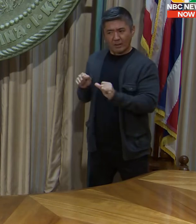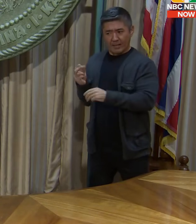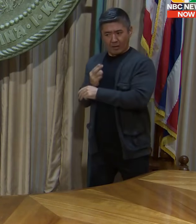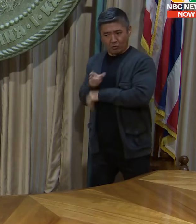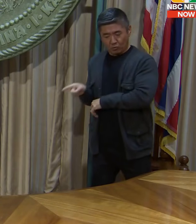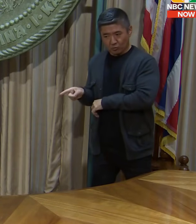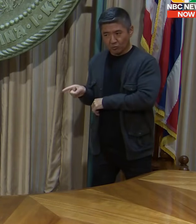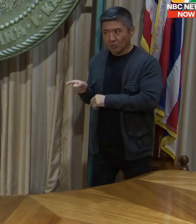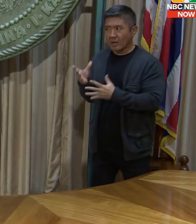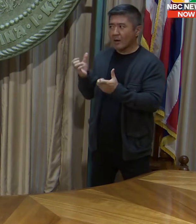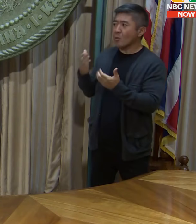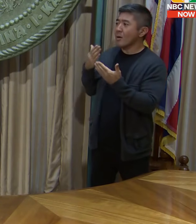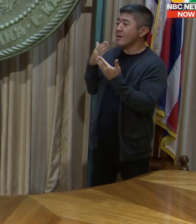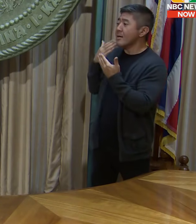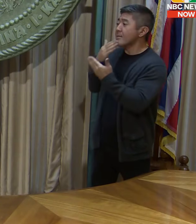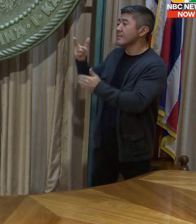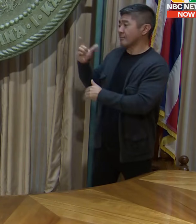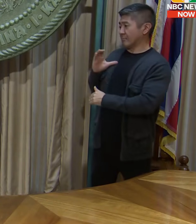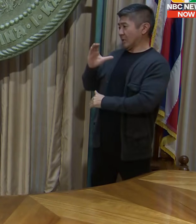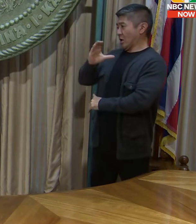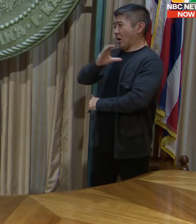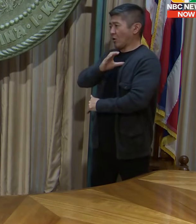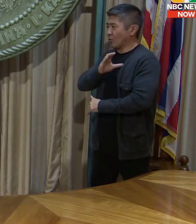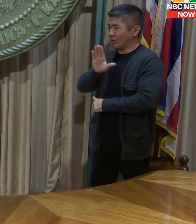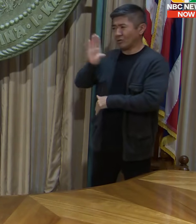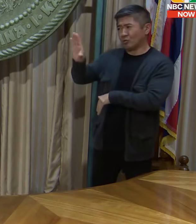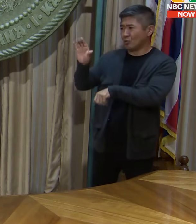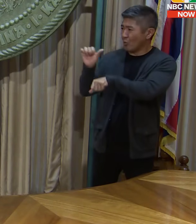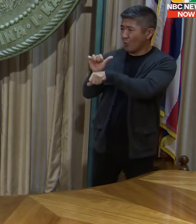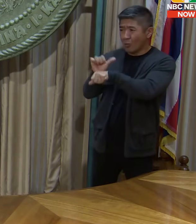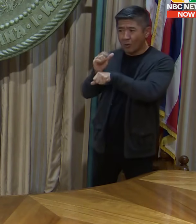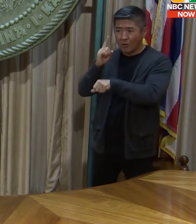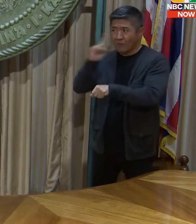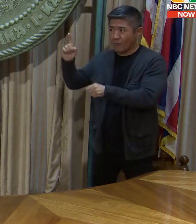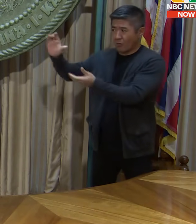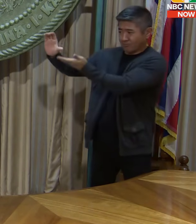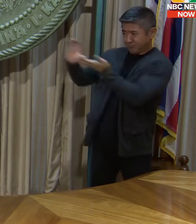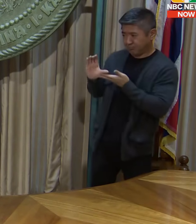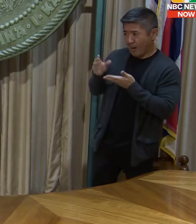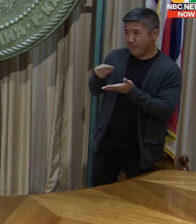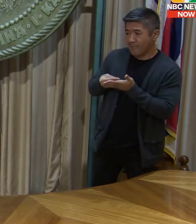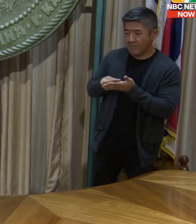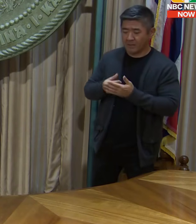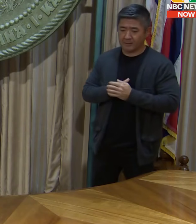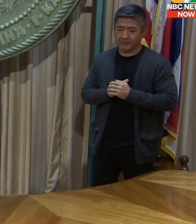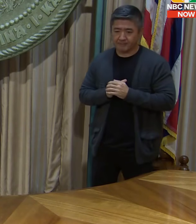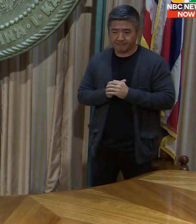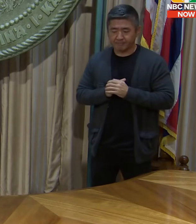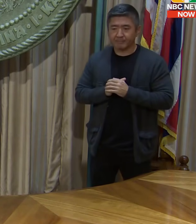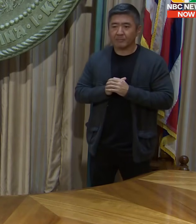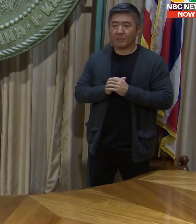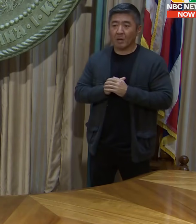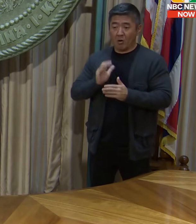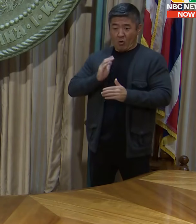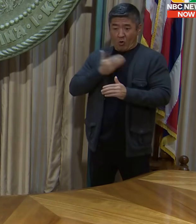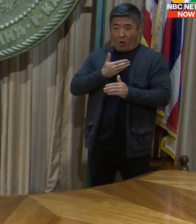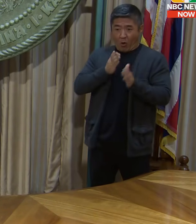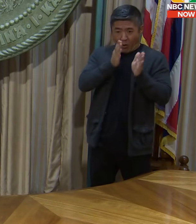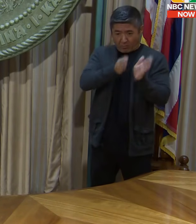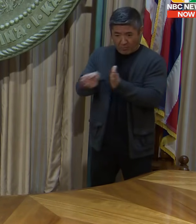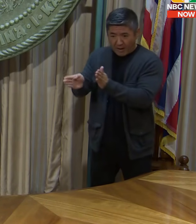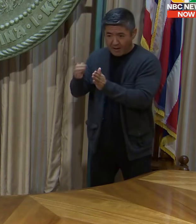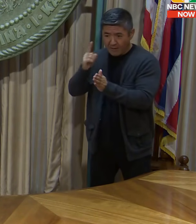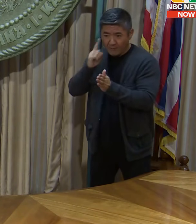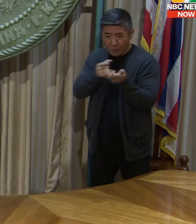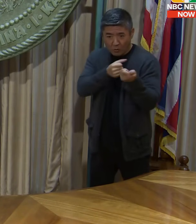congressional delegation for all of their work. The initial outlines of the direct aid that